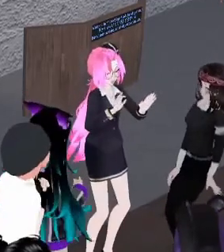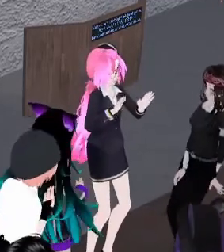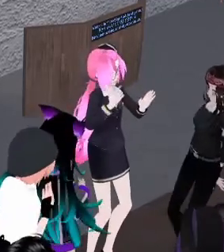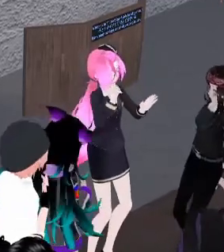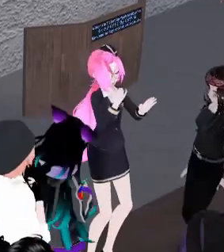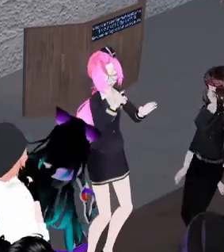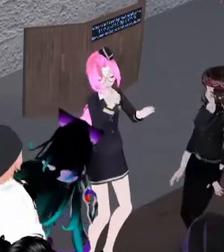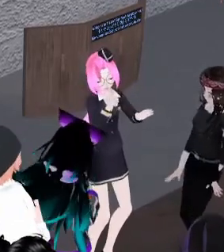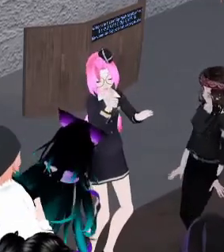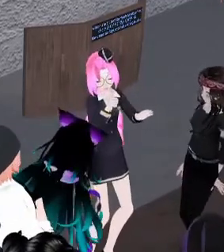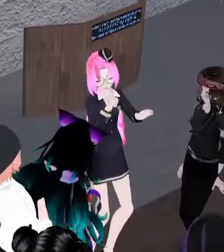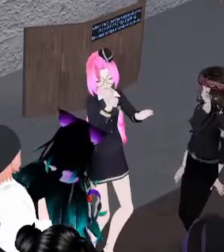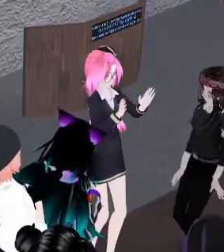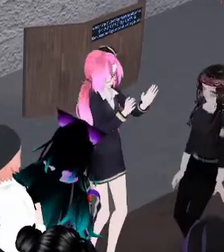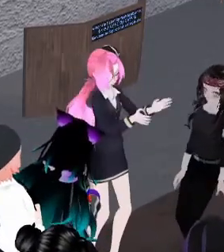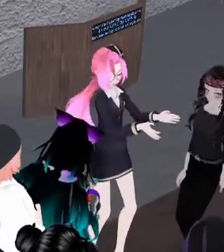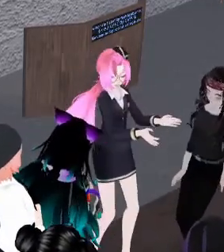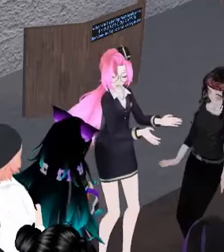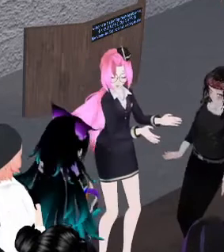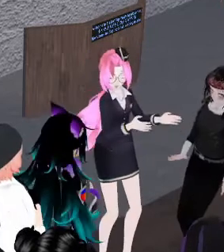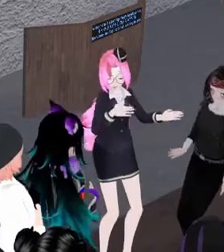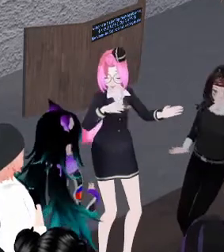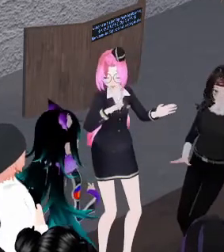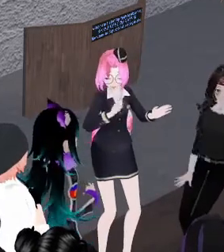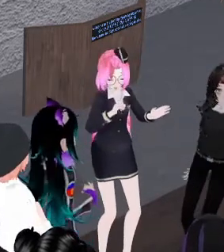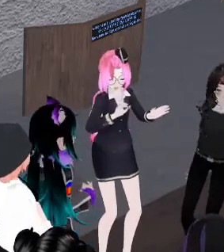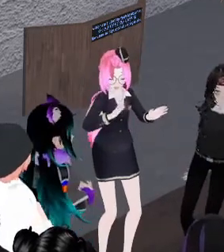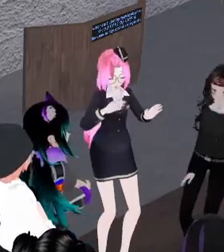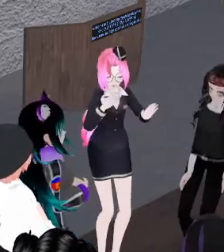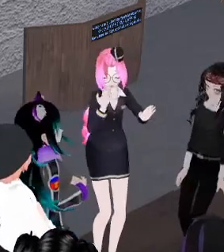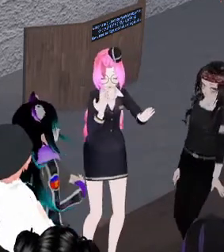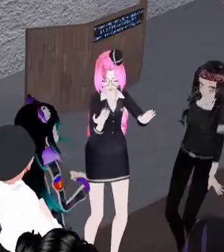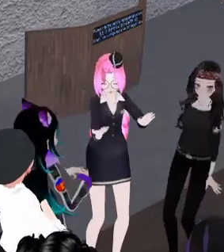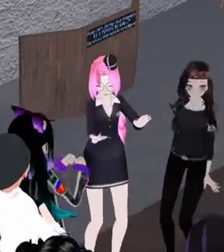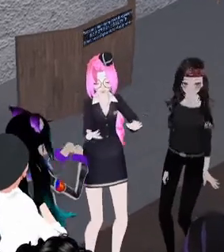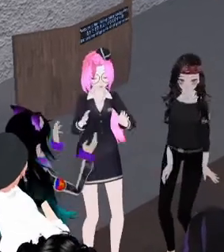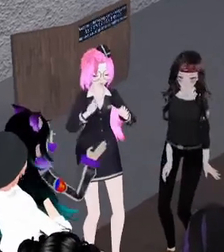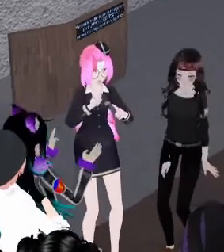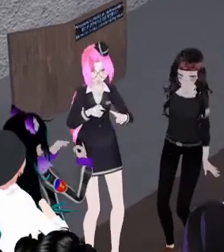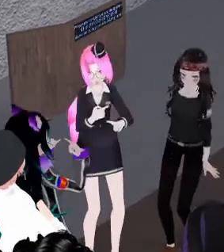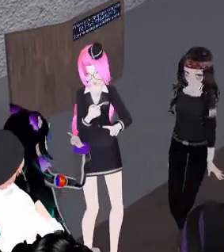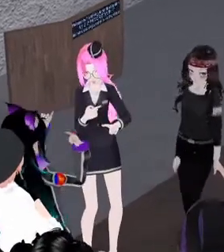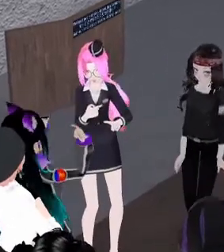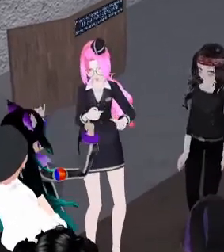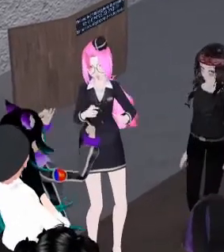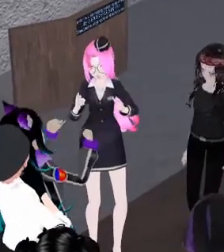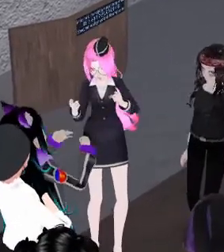some sort of idea of who is who? Go, right? Have like this person should be a DJ, this person should be shy. Okay, I would start off with that, a broad